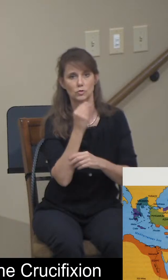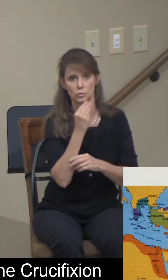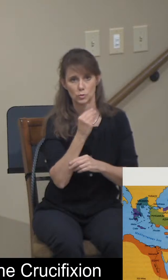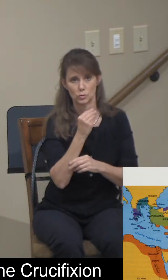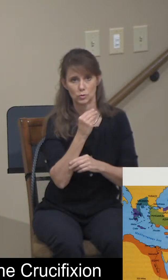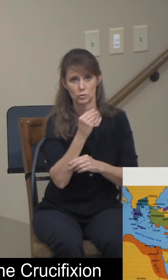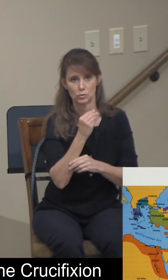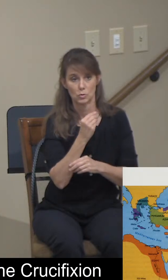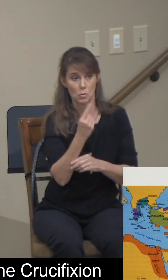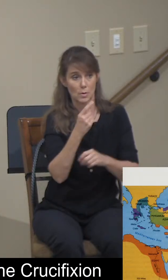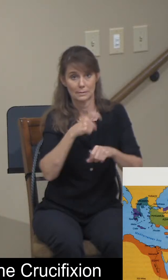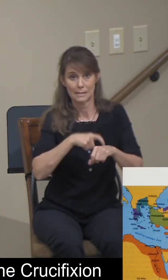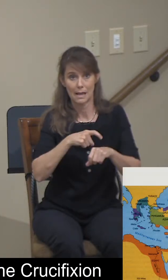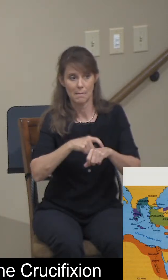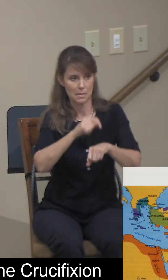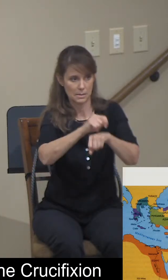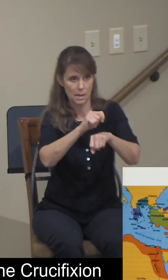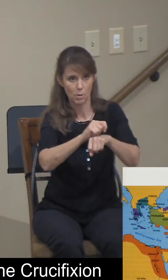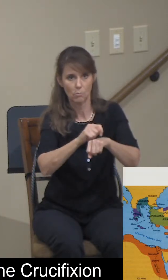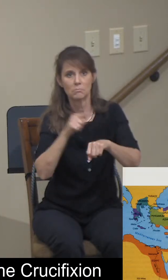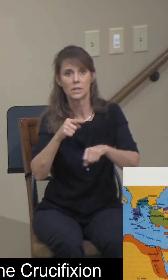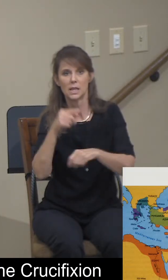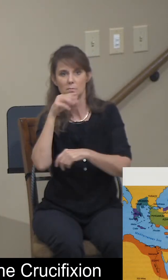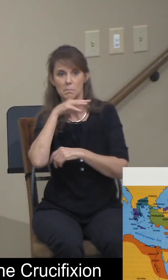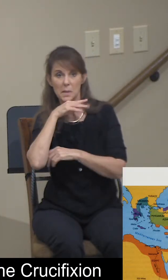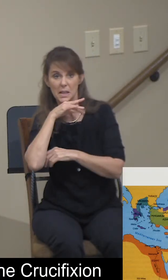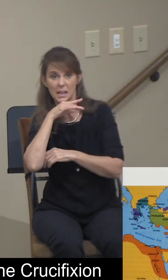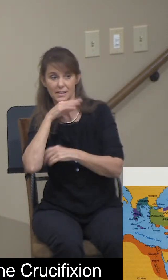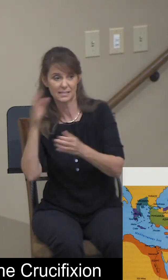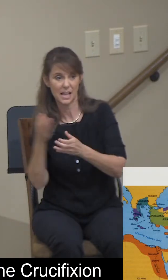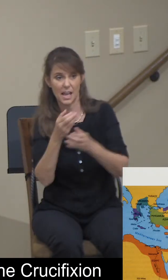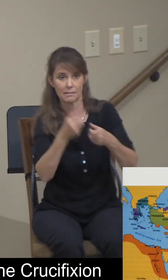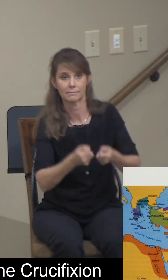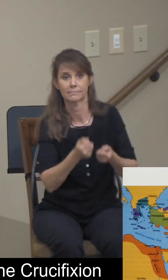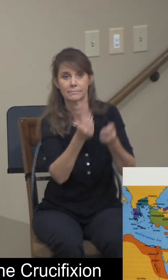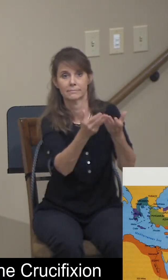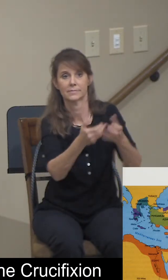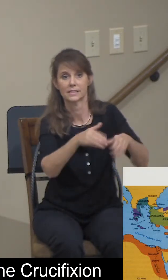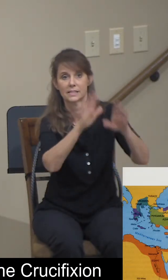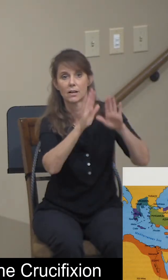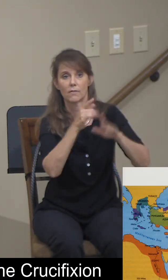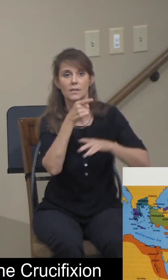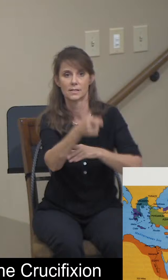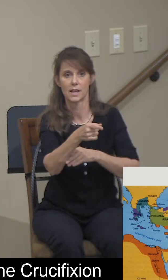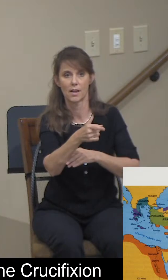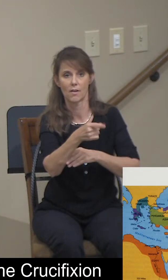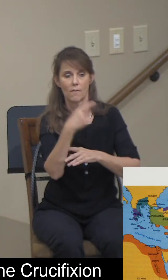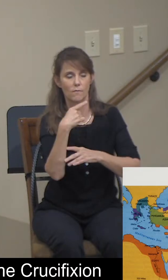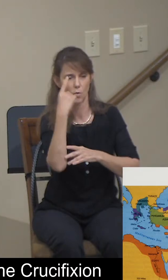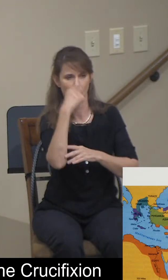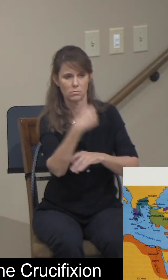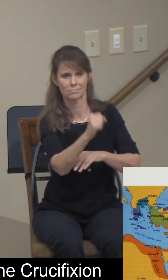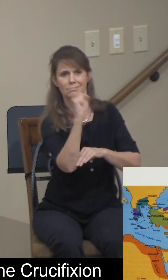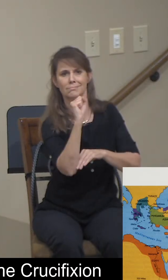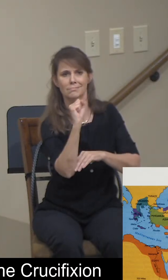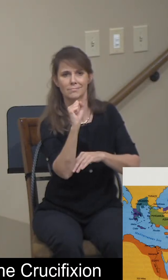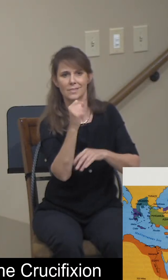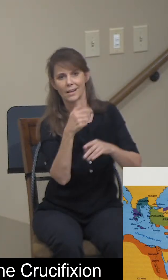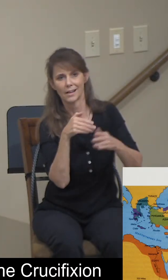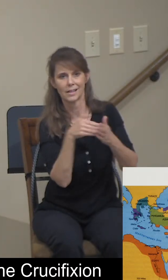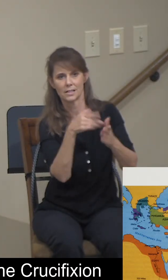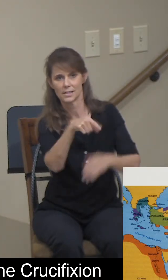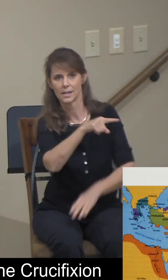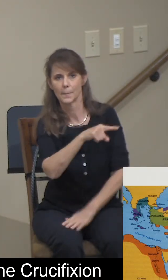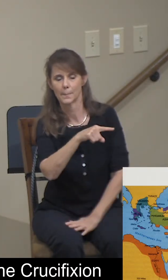a pig in the temple and gives rise ultimately to revolt. And that revolt, the Maccabean revolt,